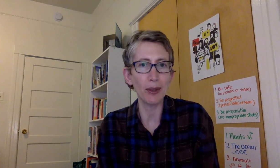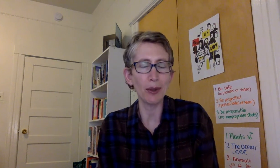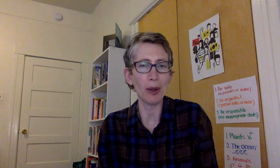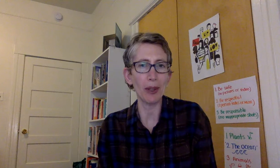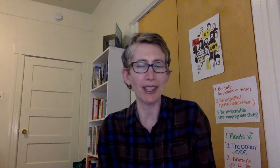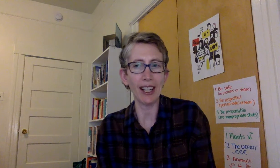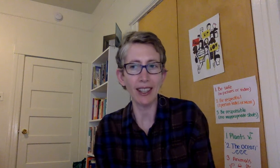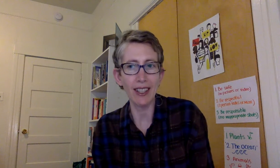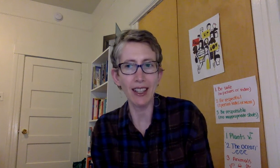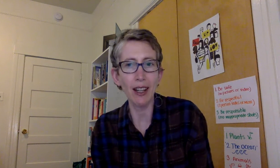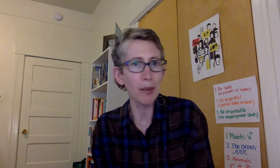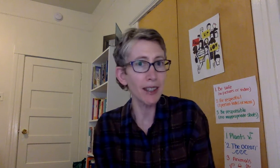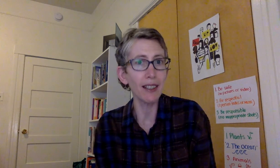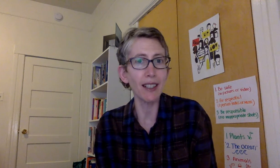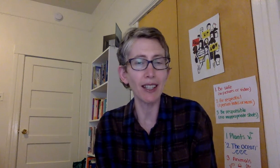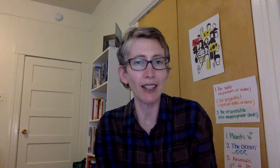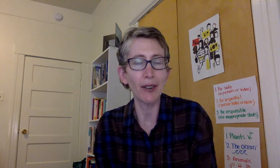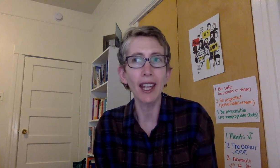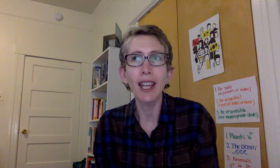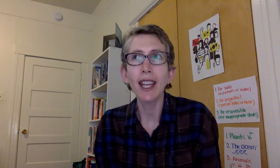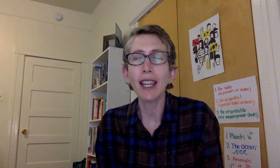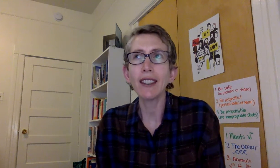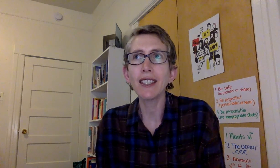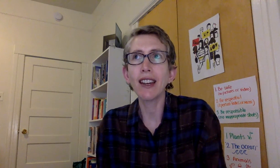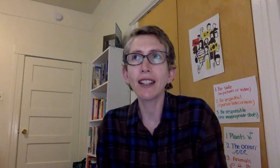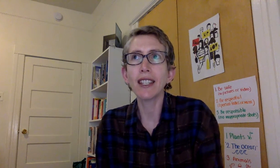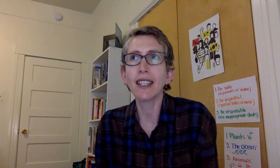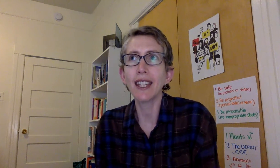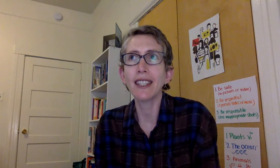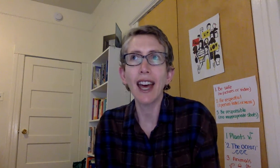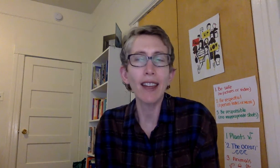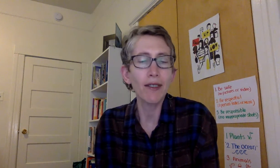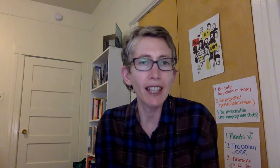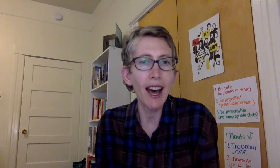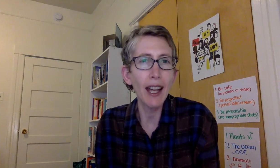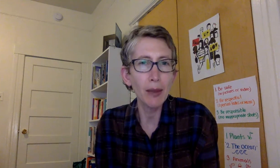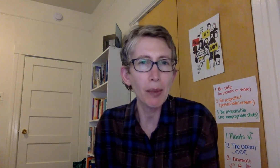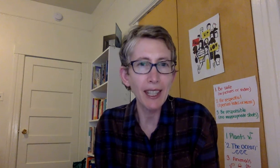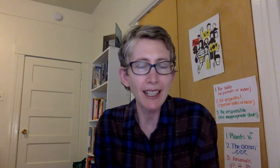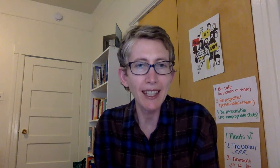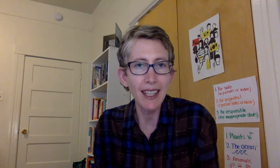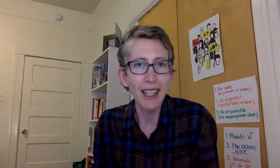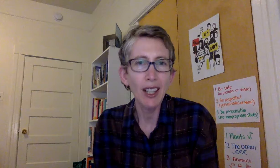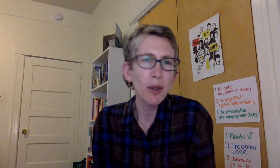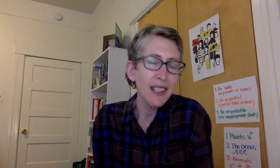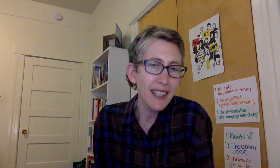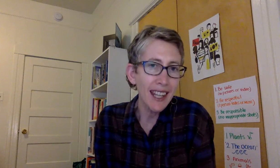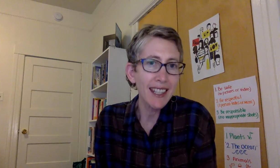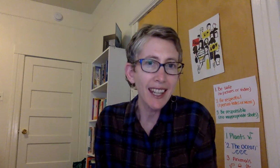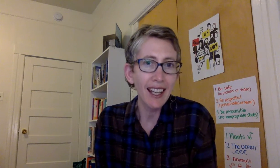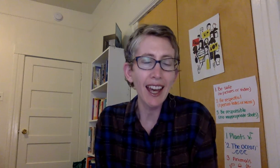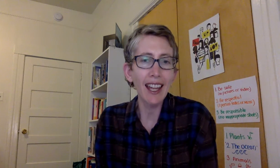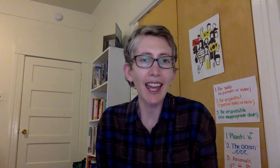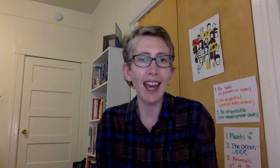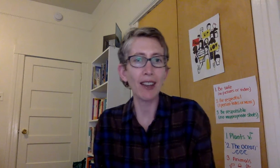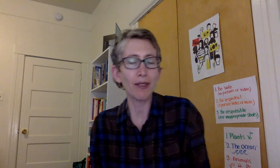when we're singing the song, but they're good to know. In the song, she says, I've got peace, which is like saying I have. So